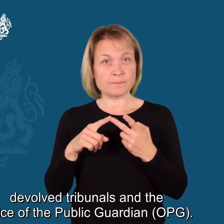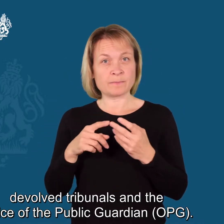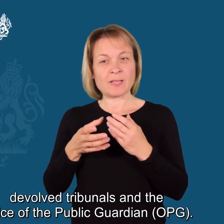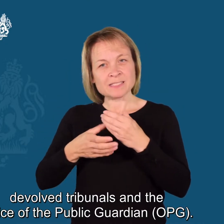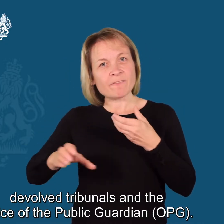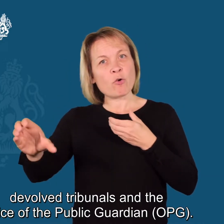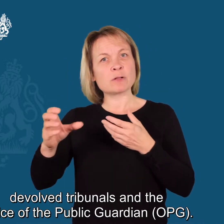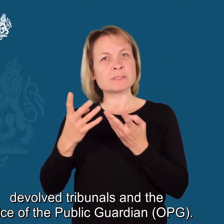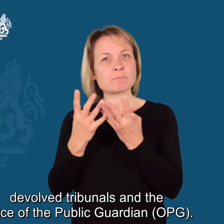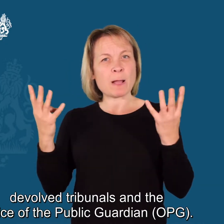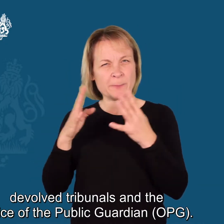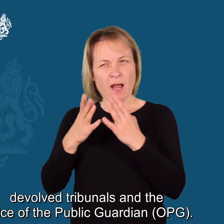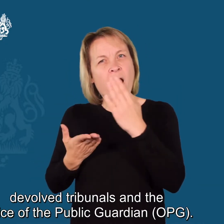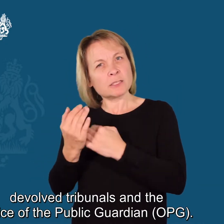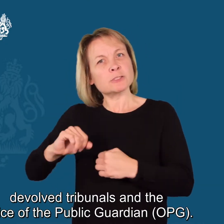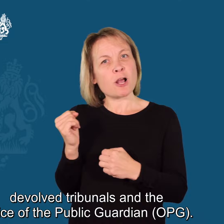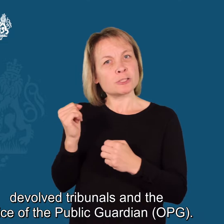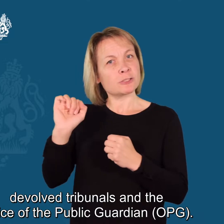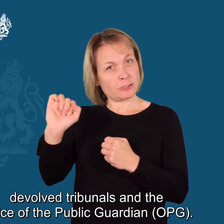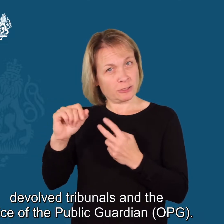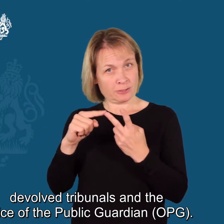Guardian, OPG.